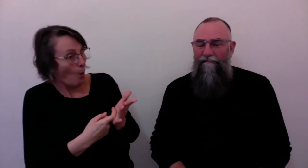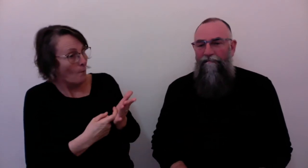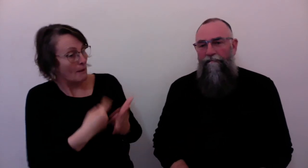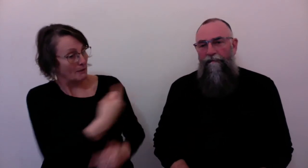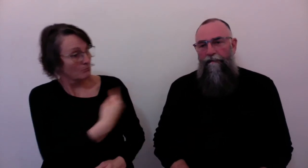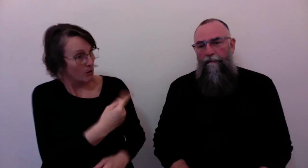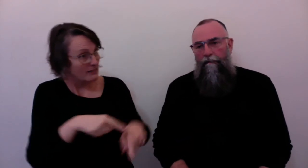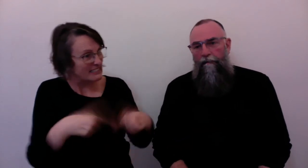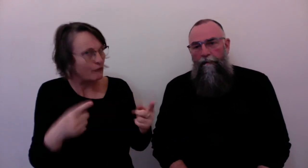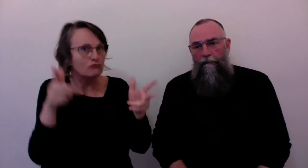don't experience it the same way?